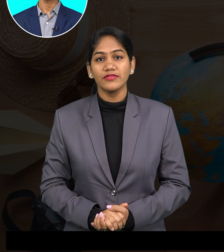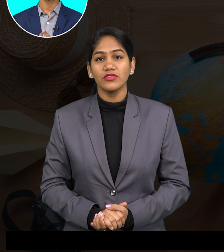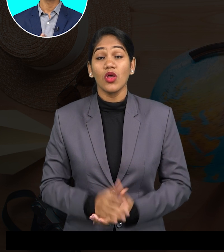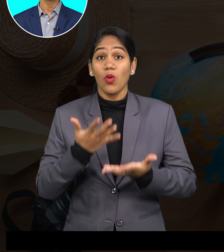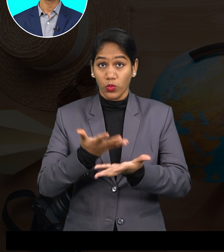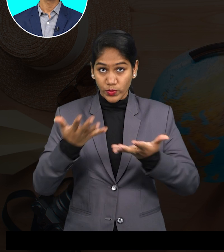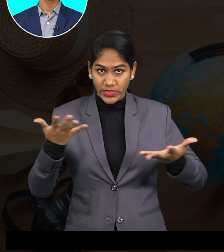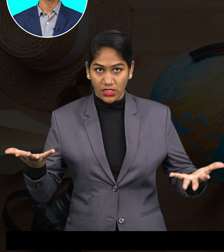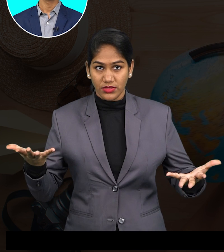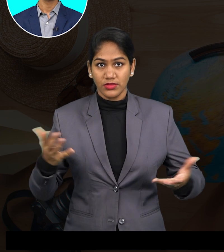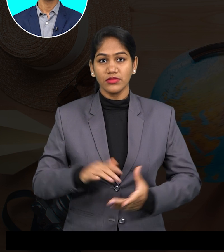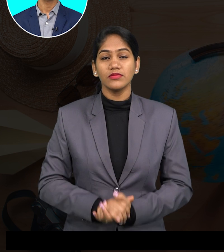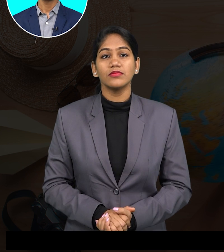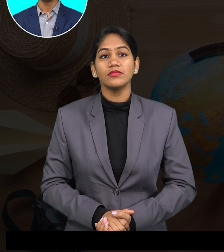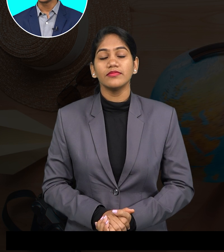Objects.